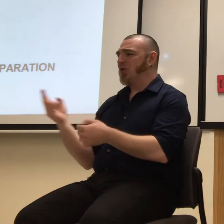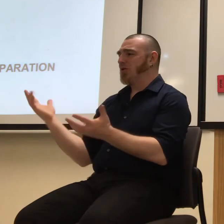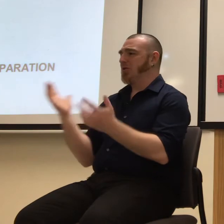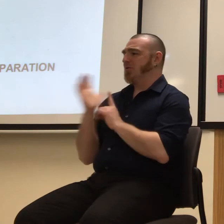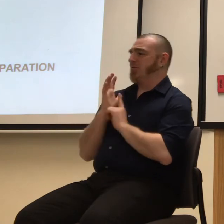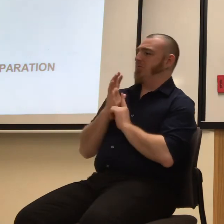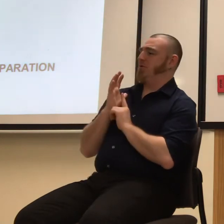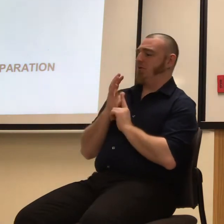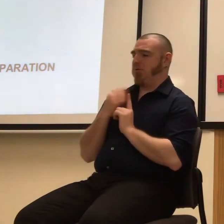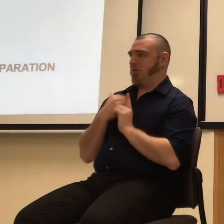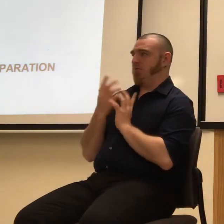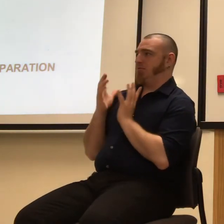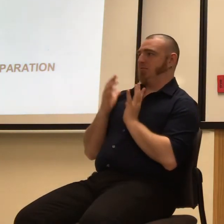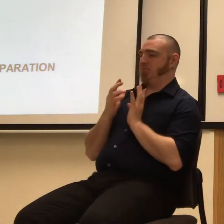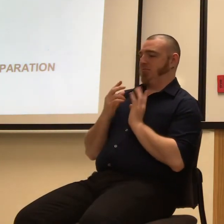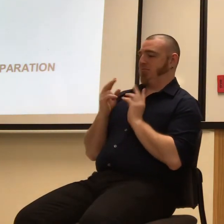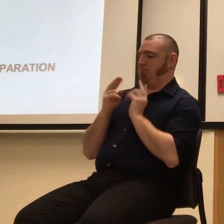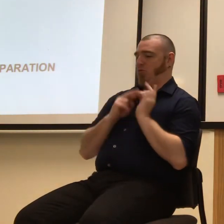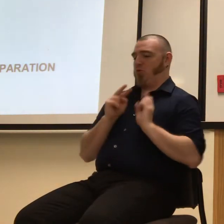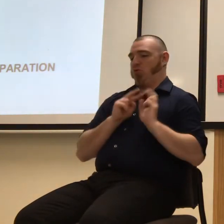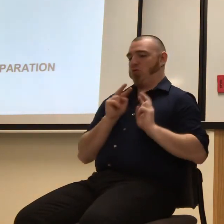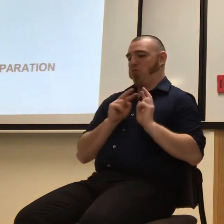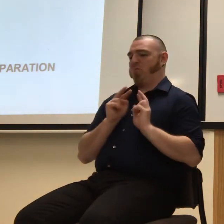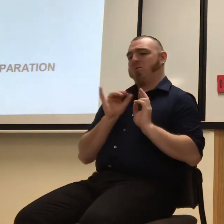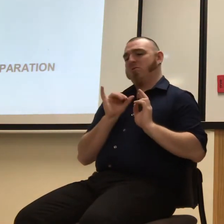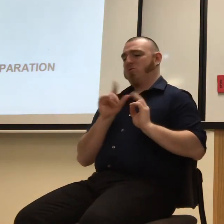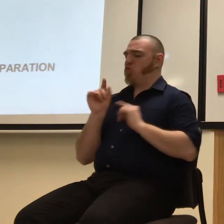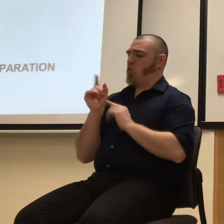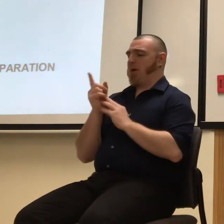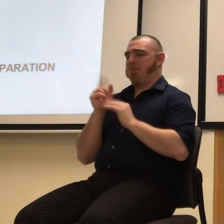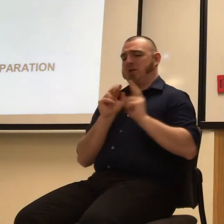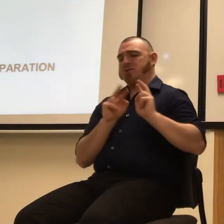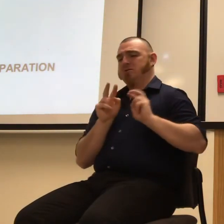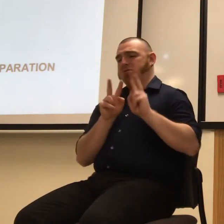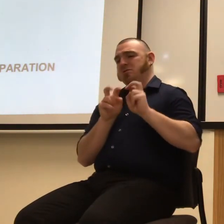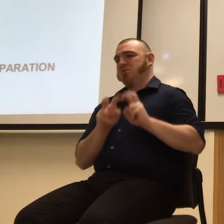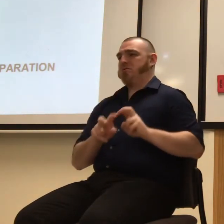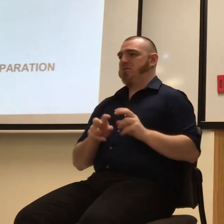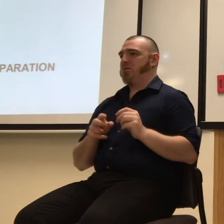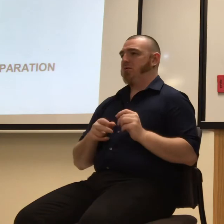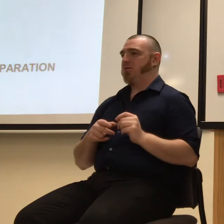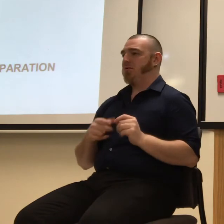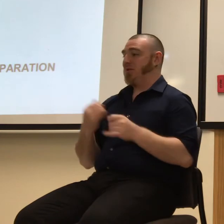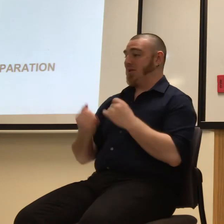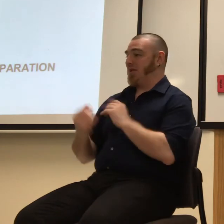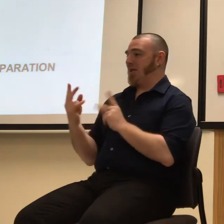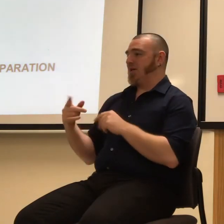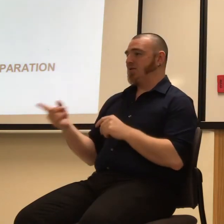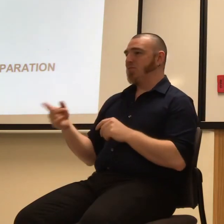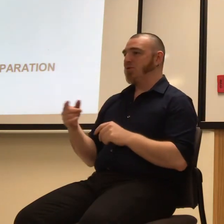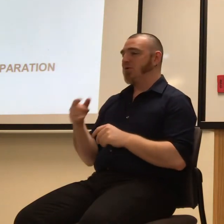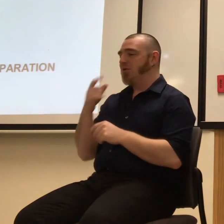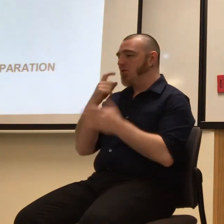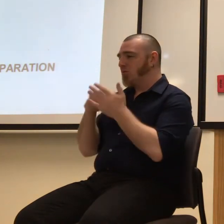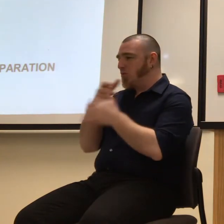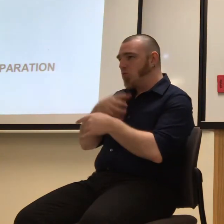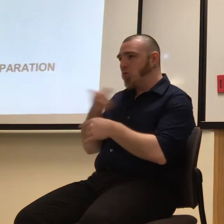The last nurse who looked at it, I could tell she was the highest seniority person because she had the most stuff around her name